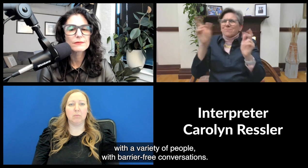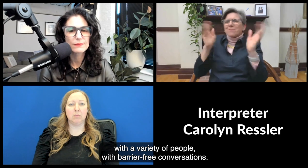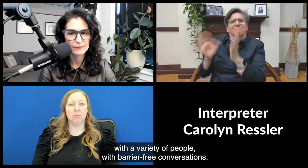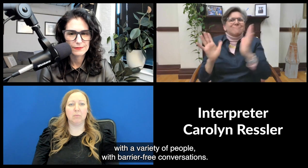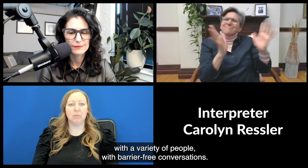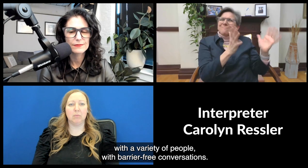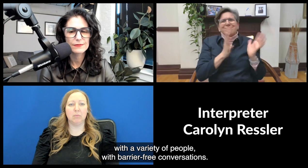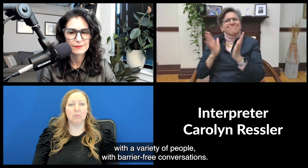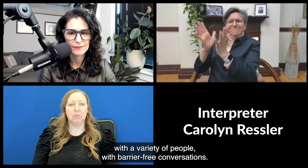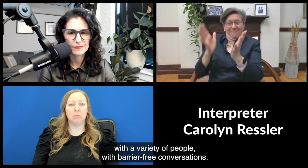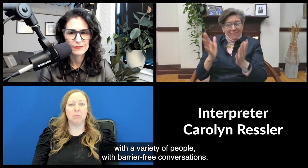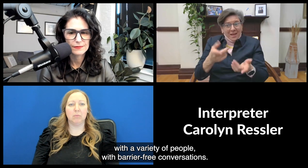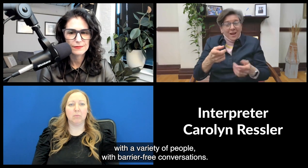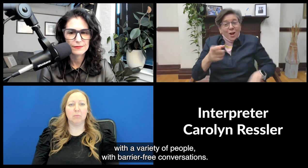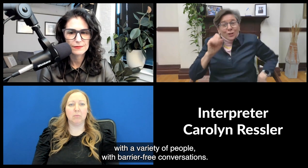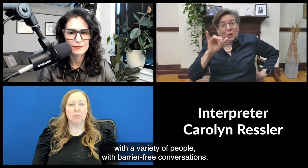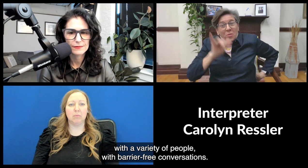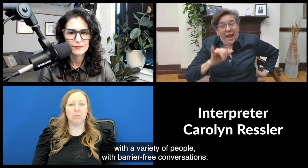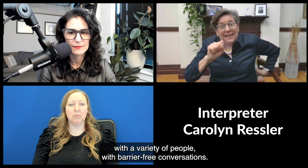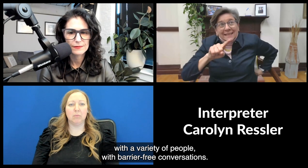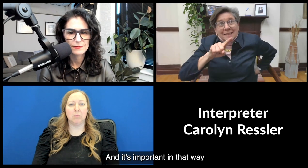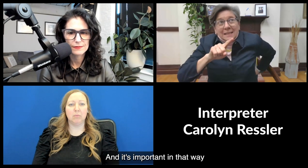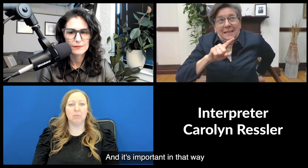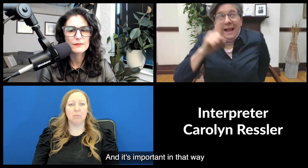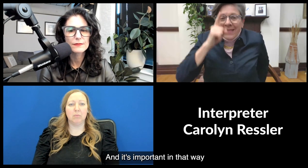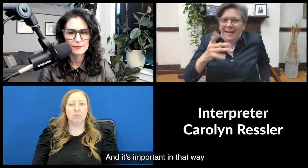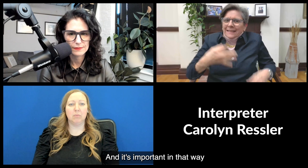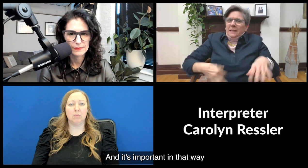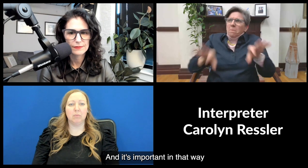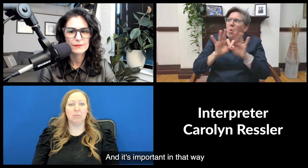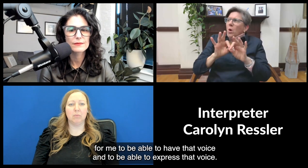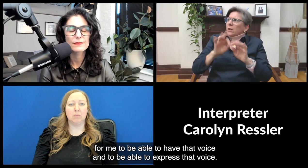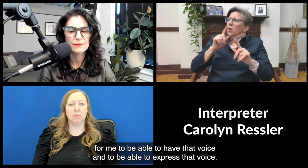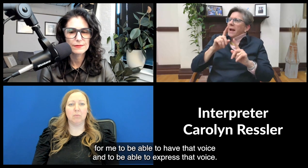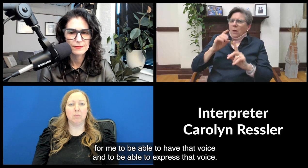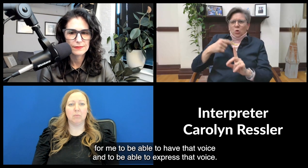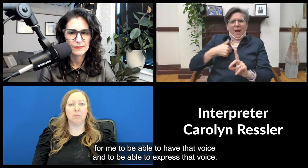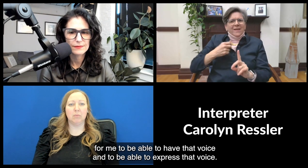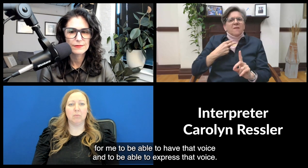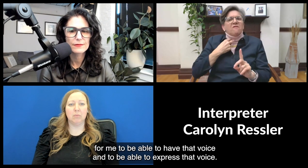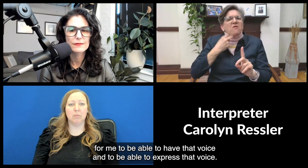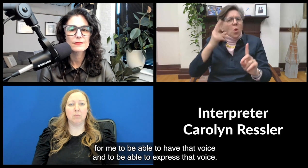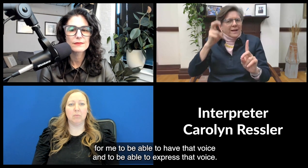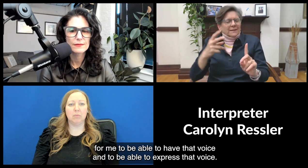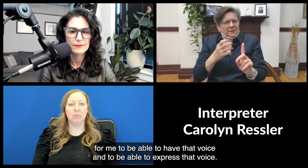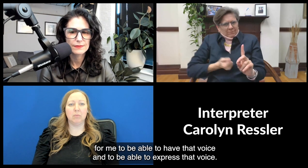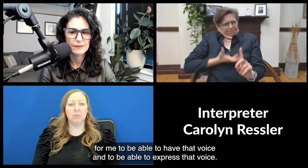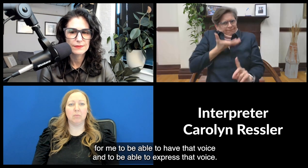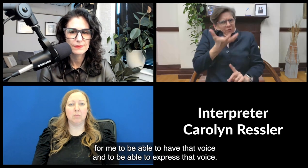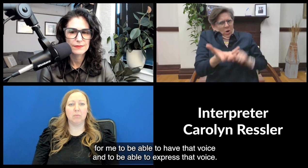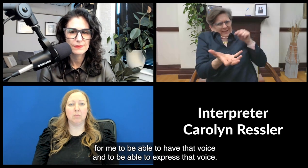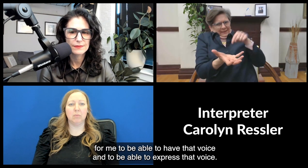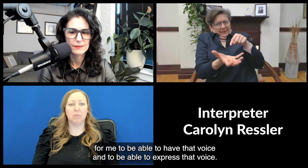because of language access to have conversations with a variety of people with barrier-free conversations. And it's important